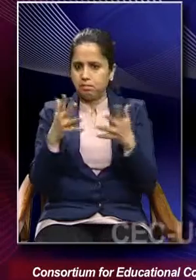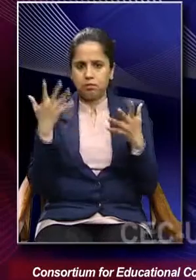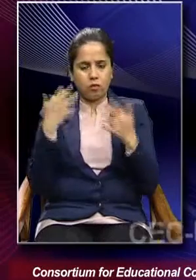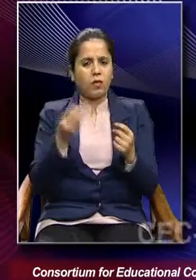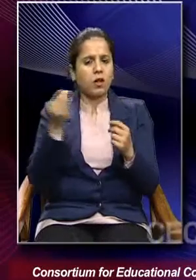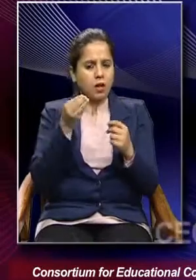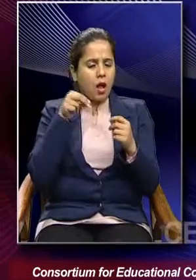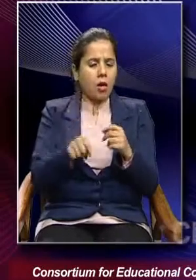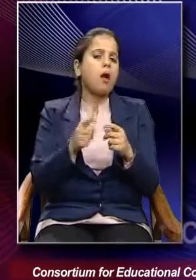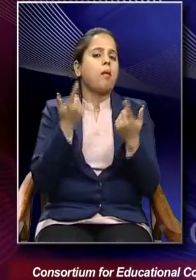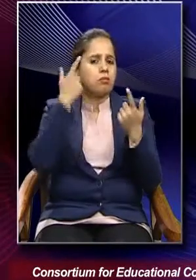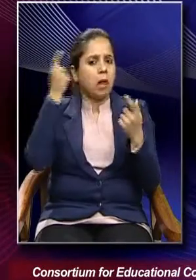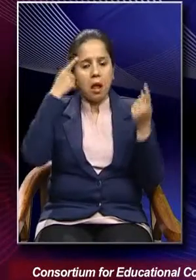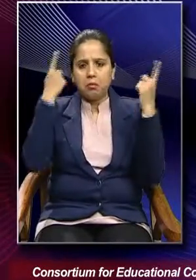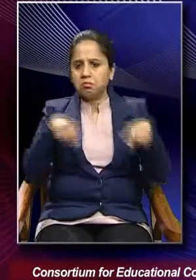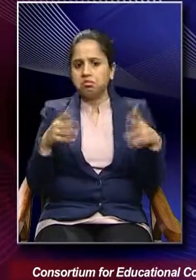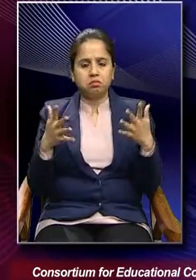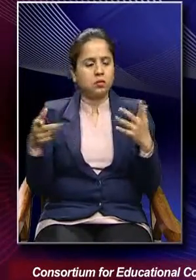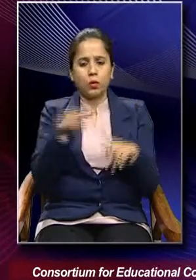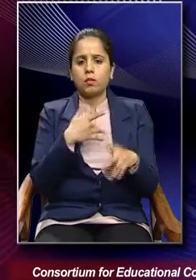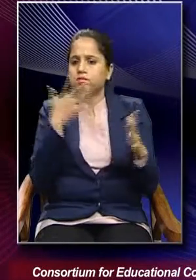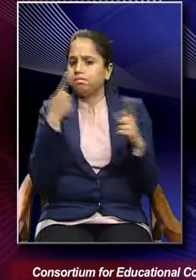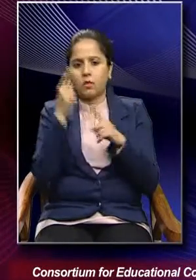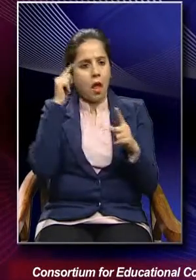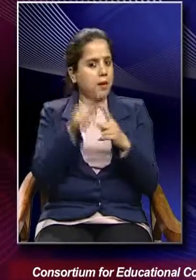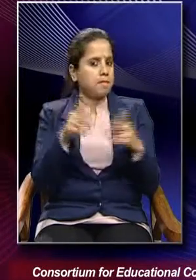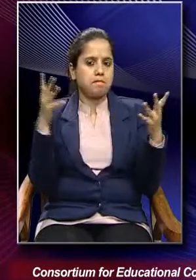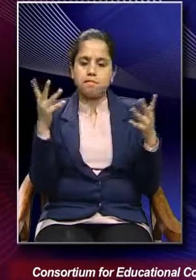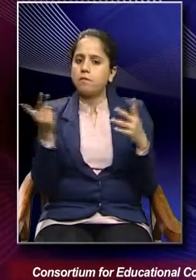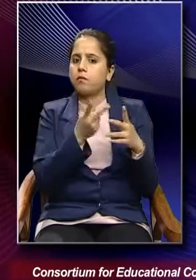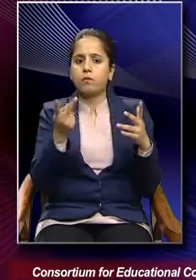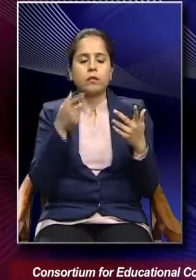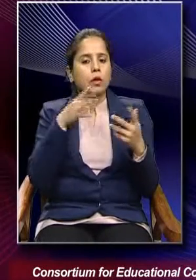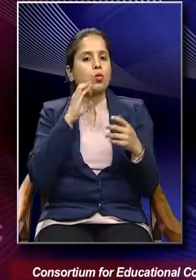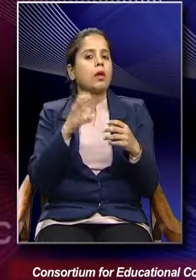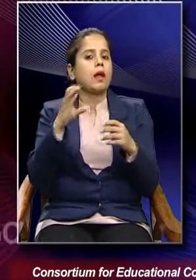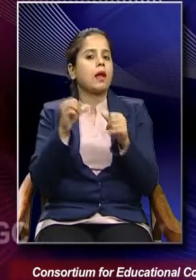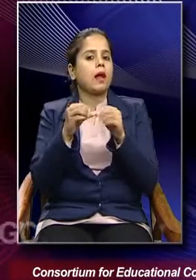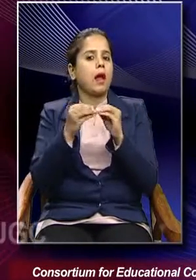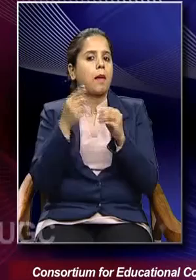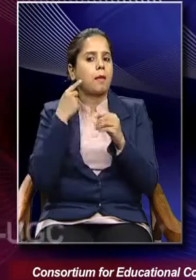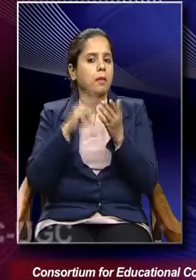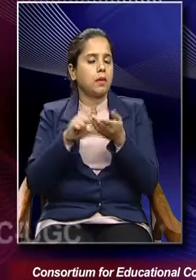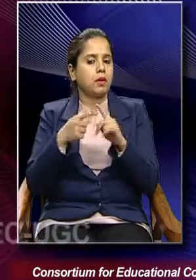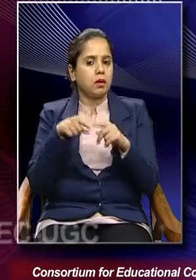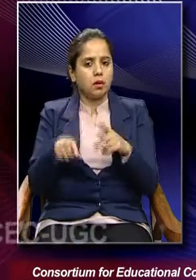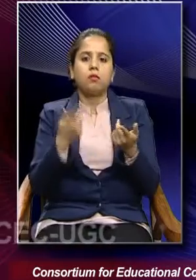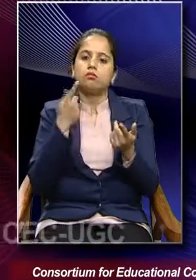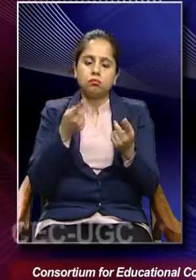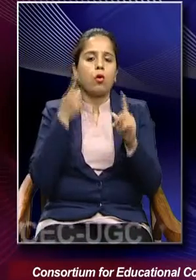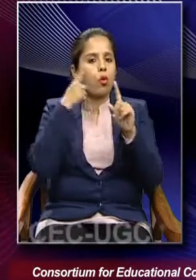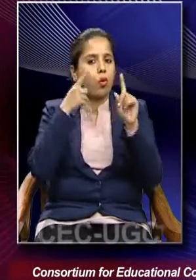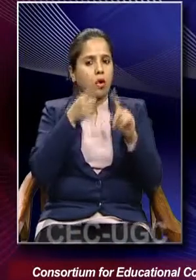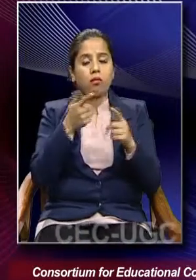specific details of the proposals of the cabinet mission. And after its failure,